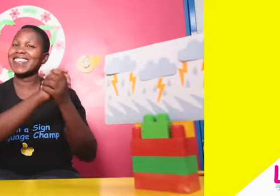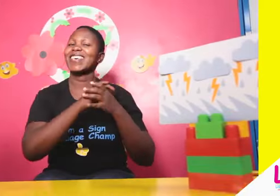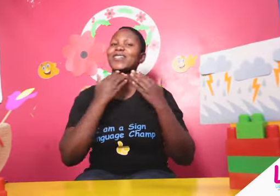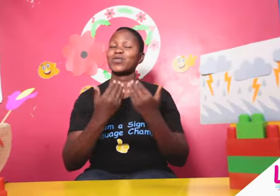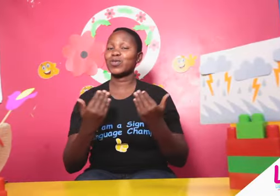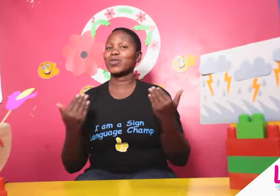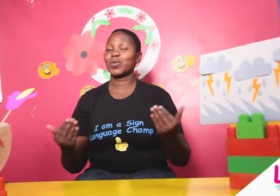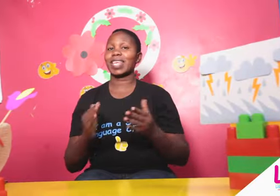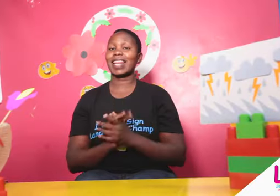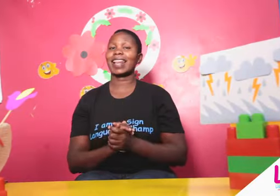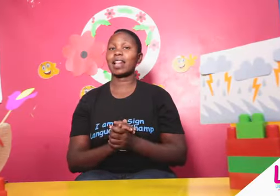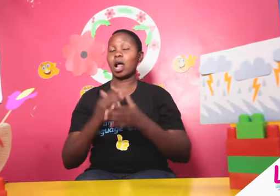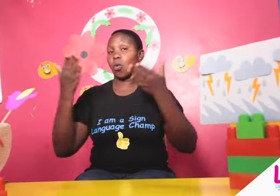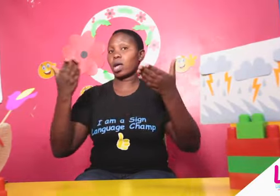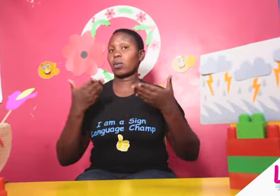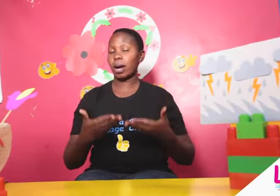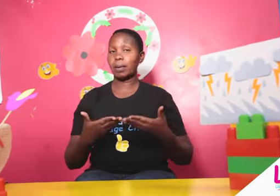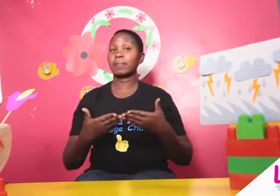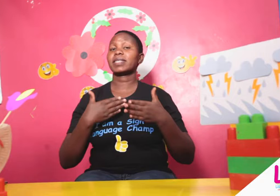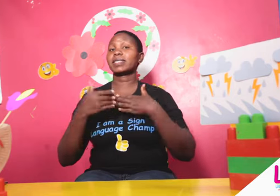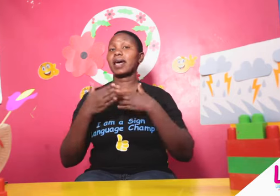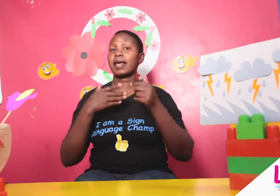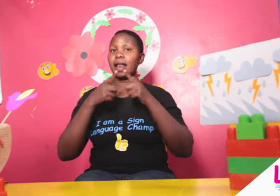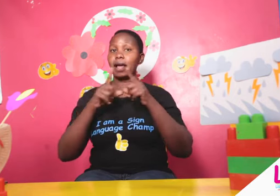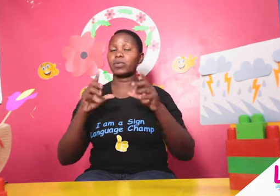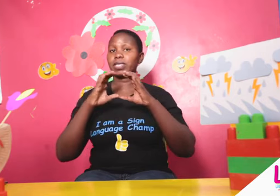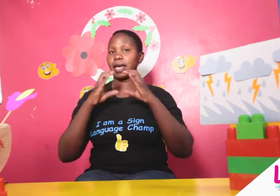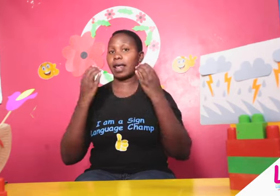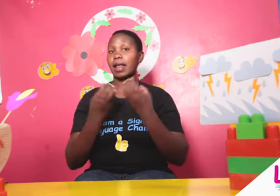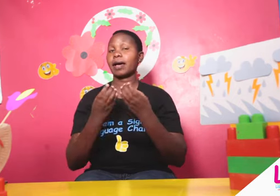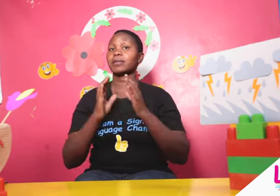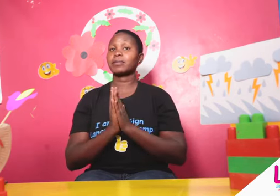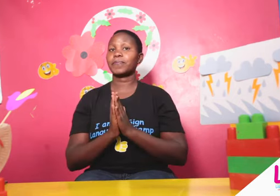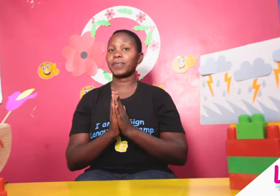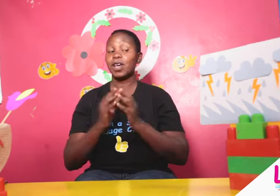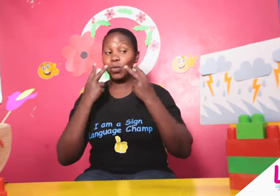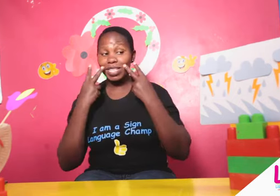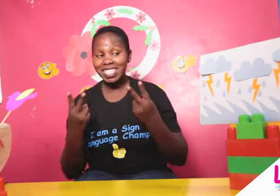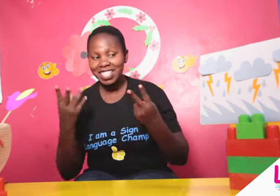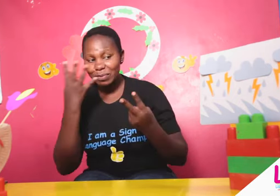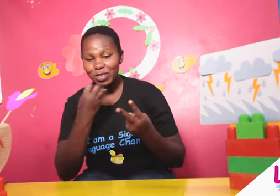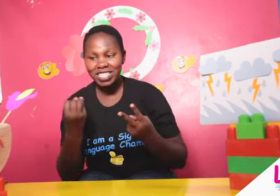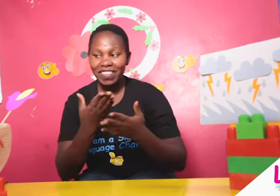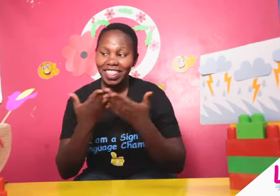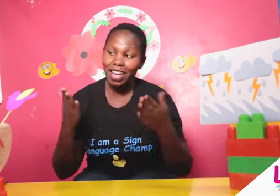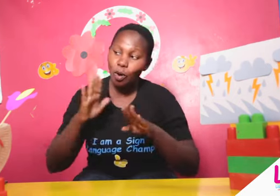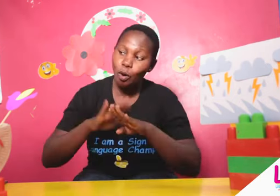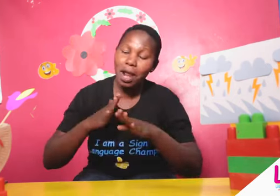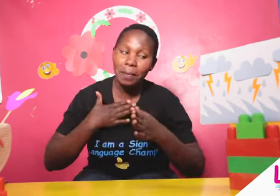Greetings, children. Welcome to the sign language class. You can see beautiful things